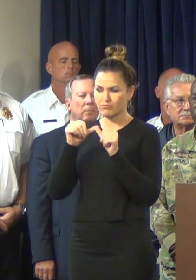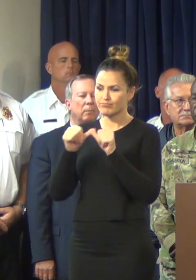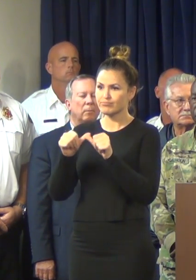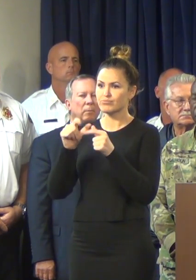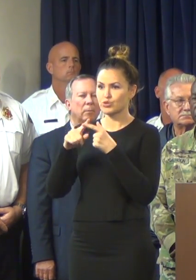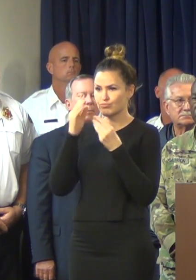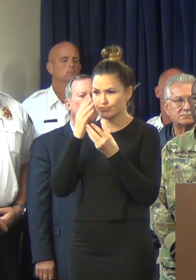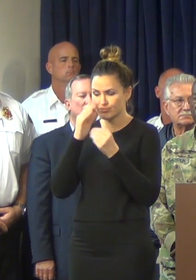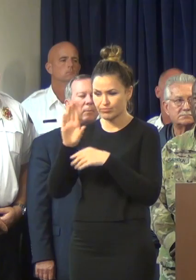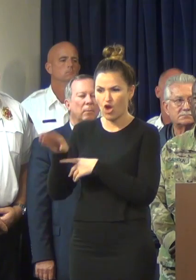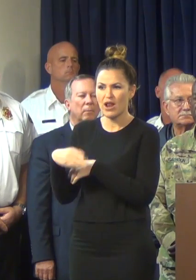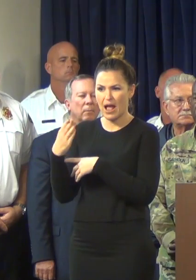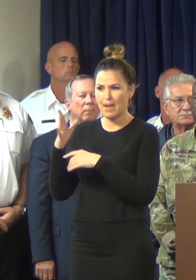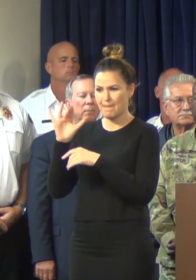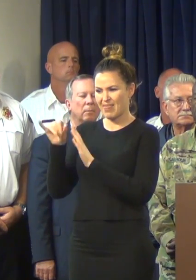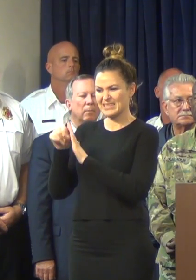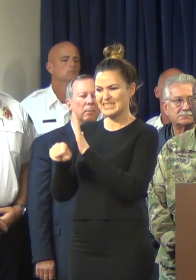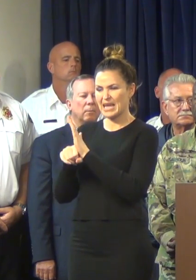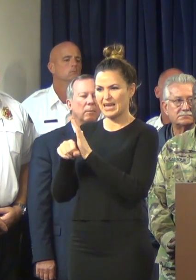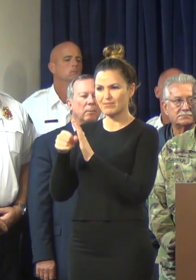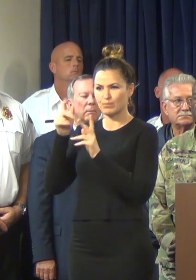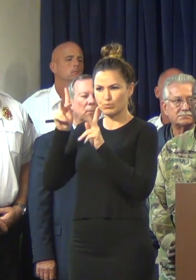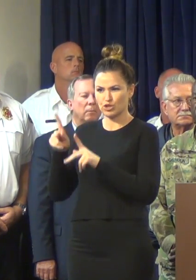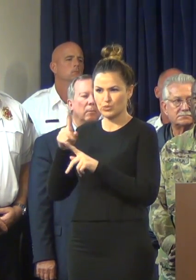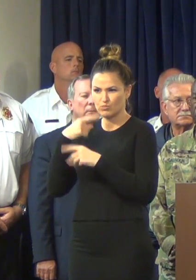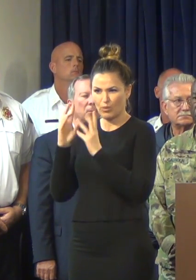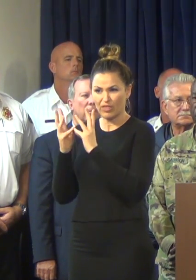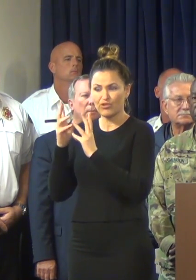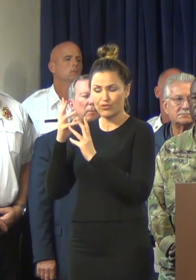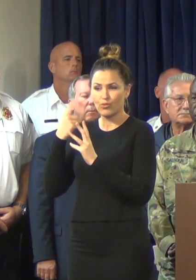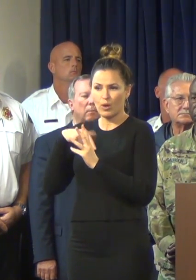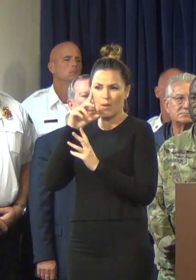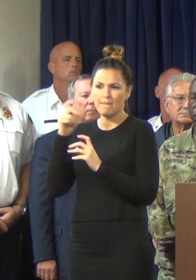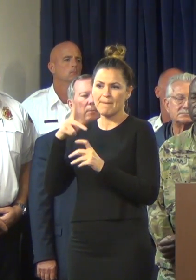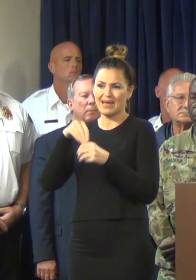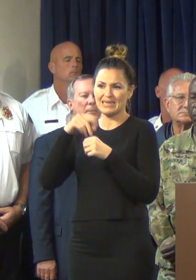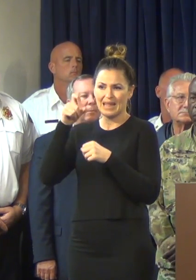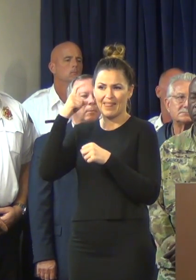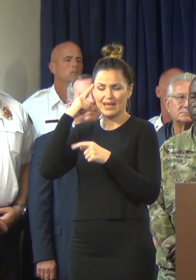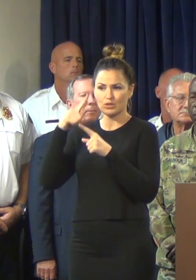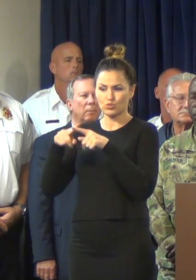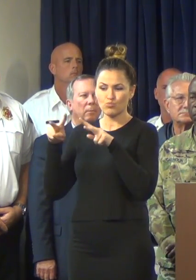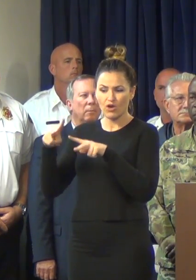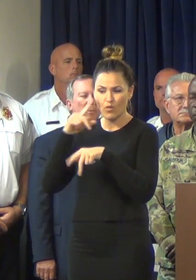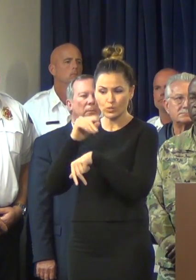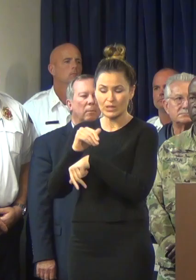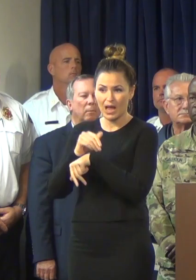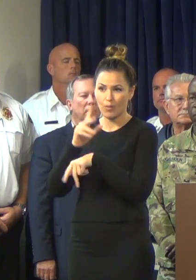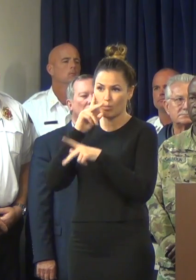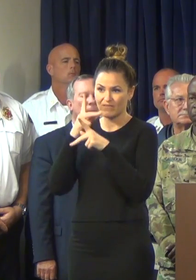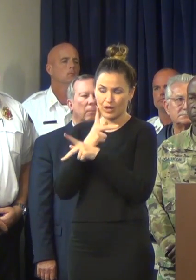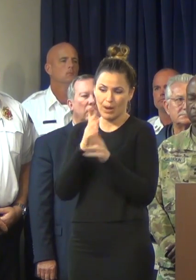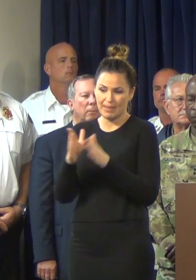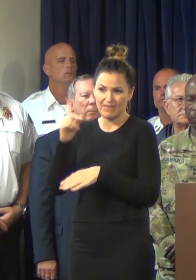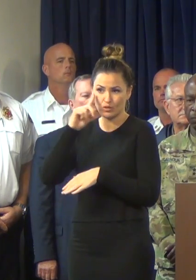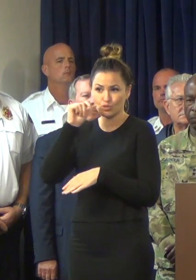the weather all night by the state meteorologist. I'll be back in Tallahassee to monitor what's happening tonight, and we'll figure out what we're going to do